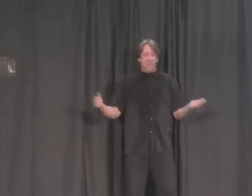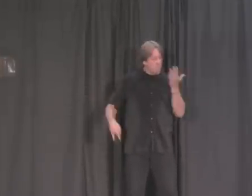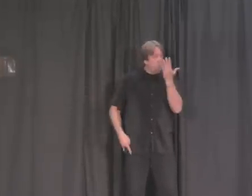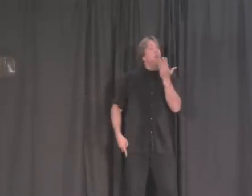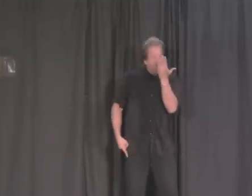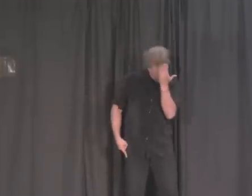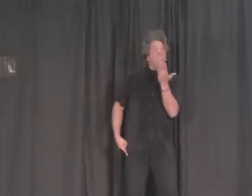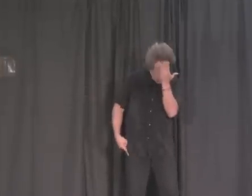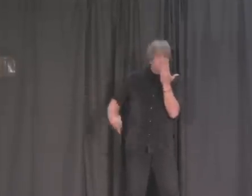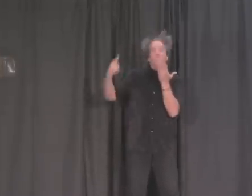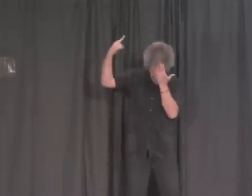folk.